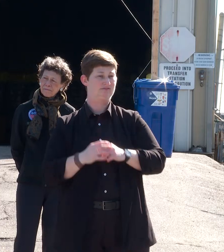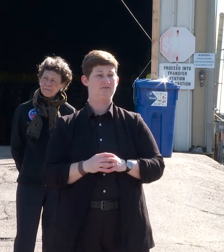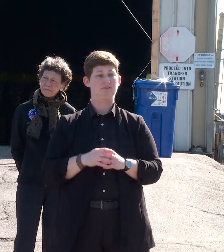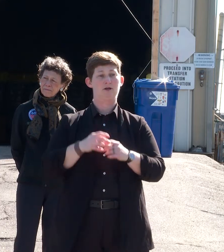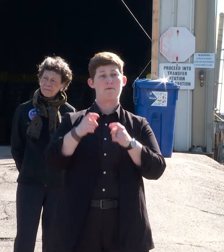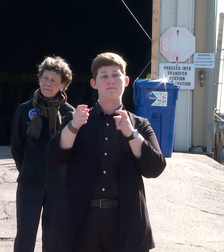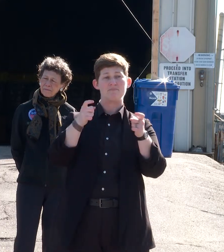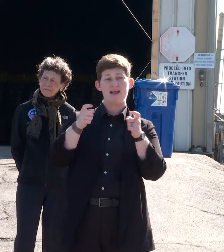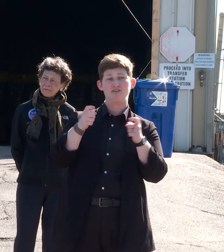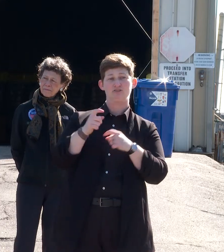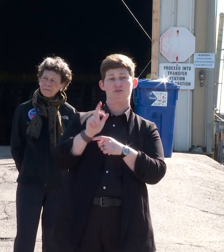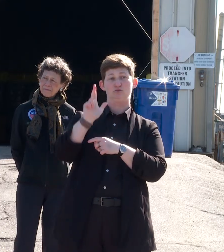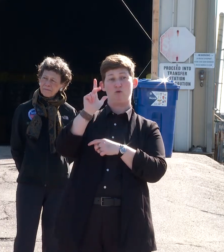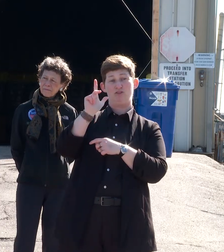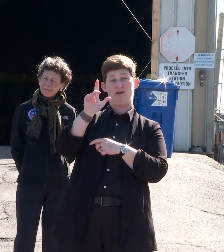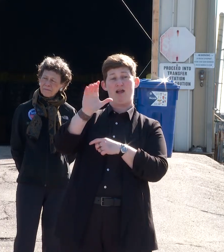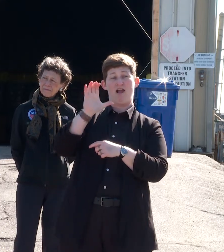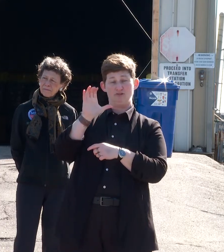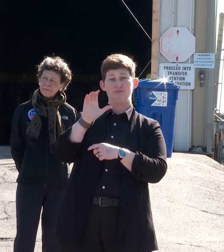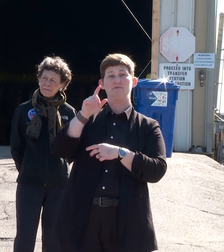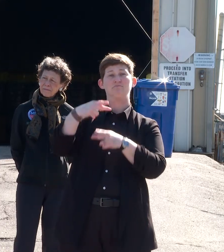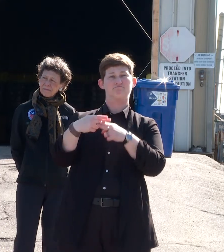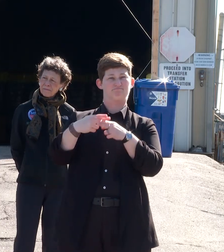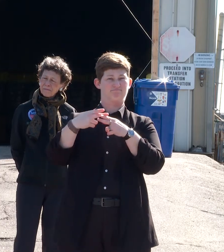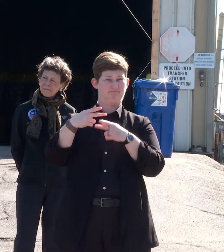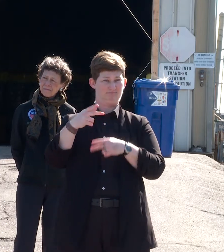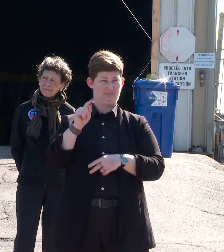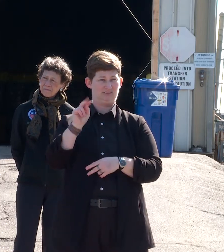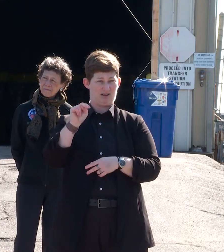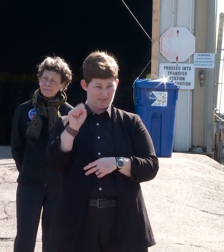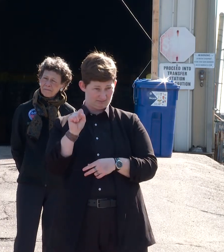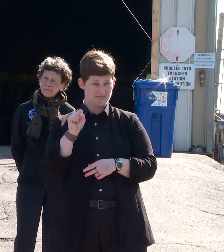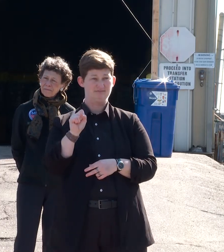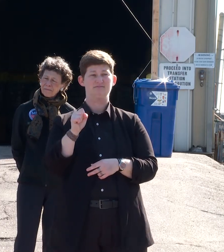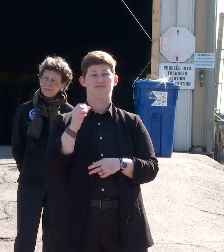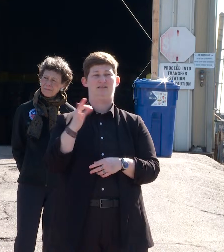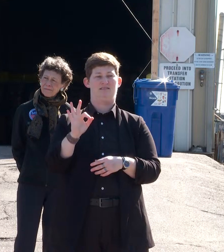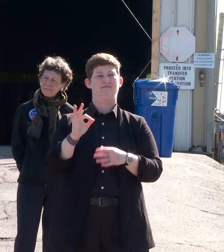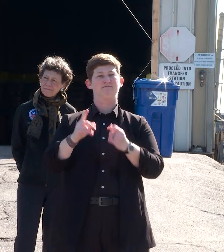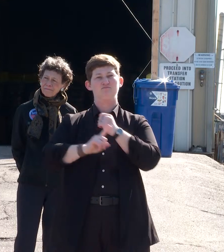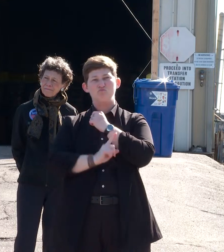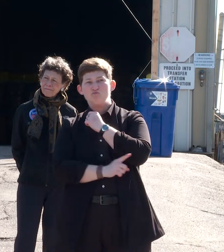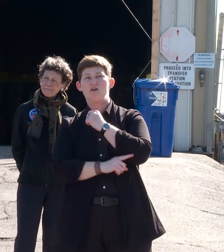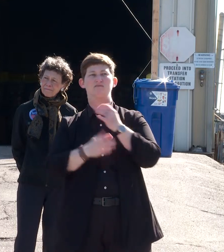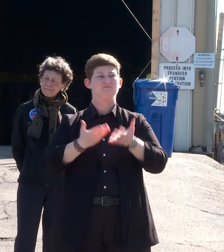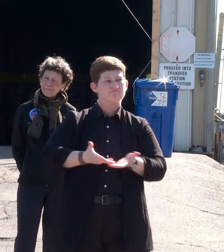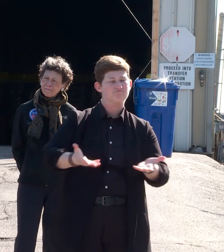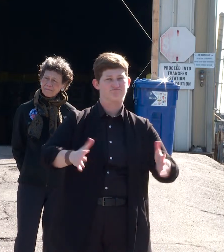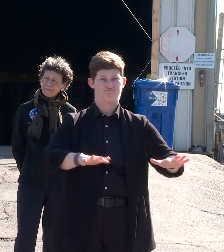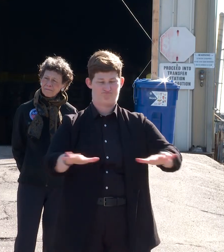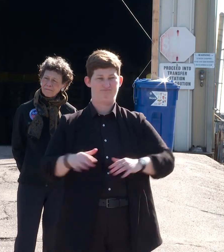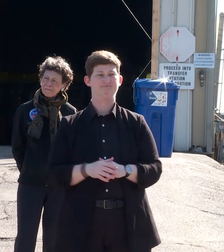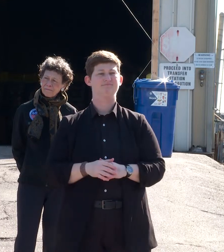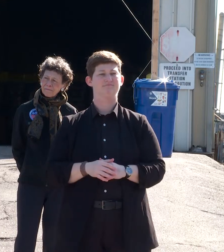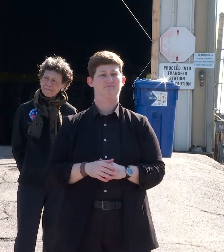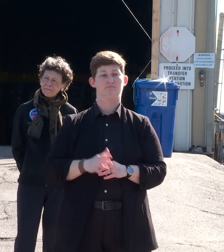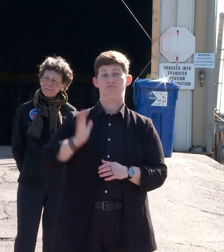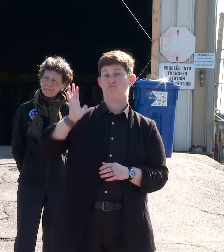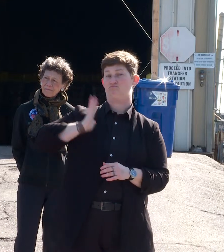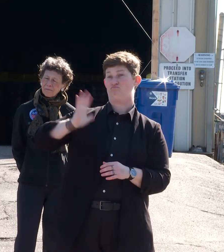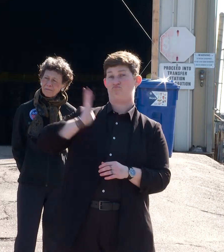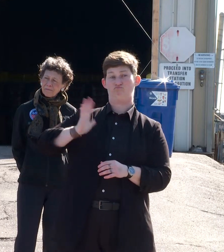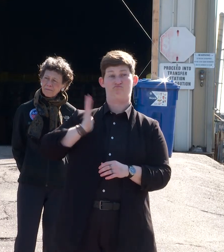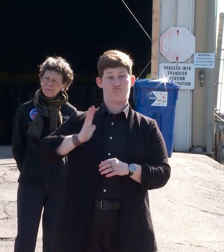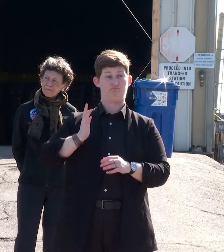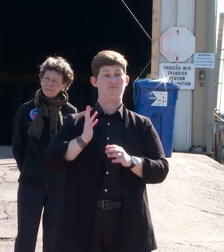2,300 tons of self-hauled materials. Once opened, the traffic that was here when we used to run trucks through here has been